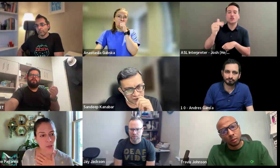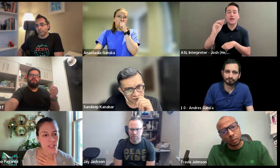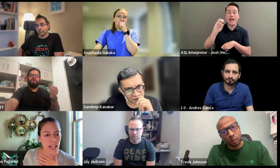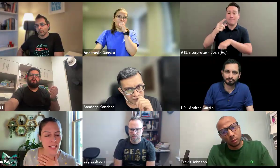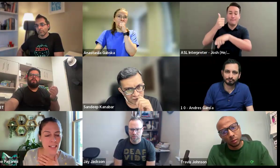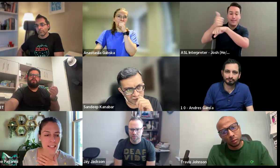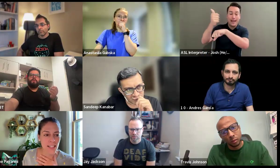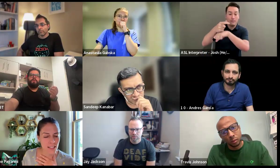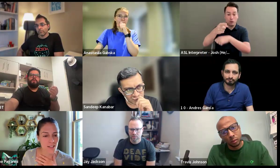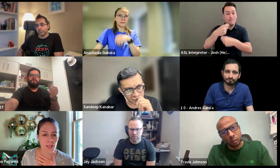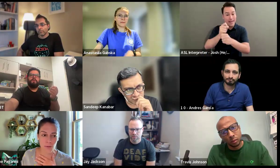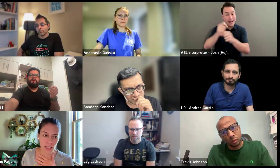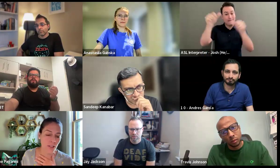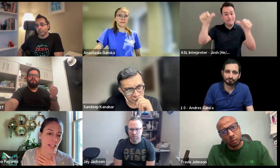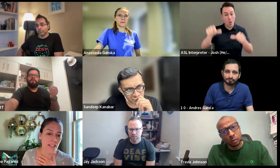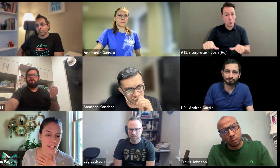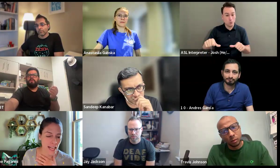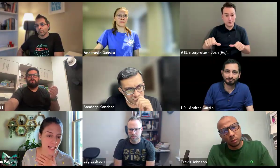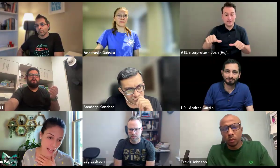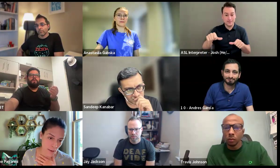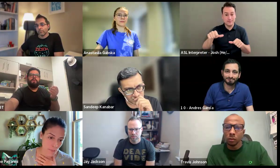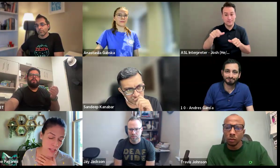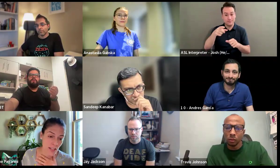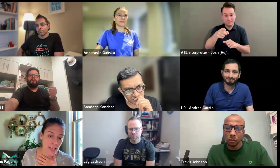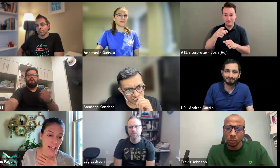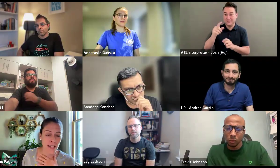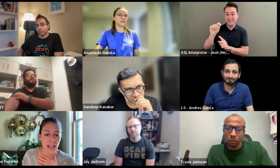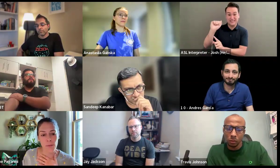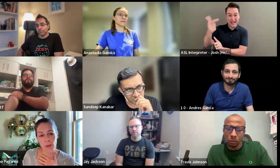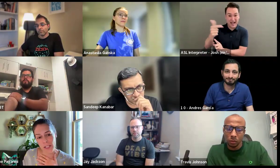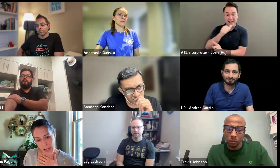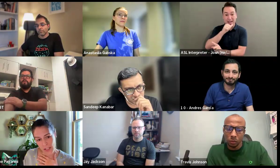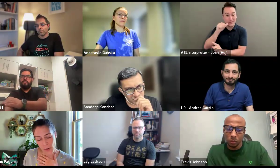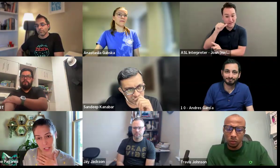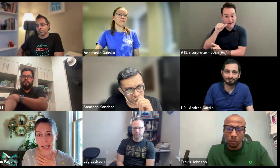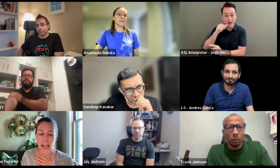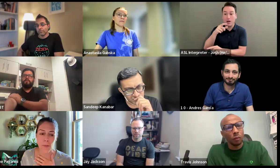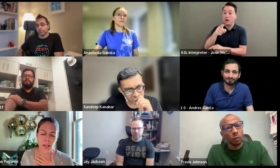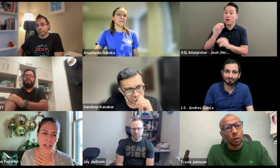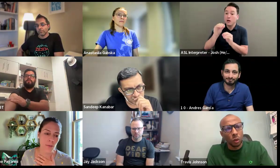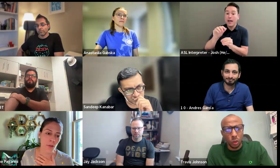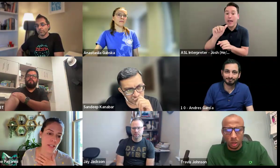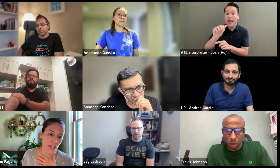post, Anastasia, that's something really great, tag them, tag AWS Mexico, tag AWS